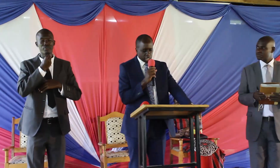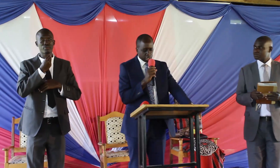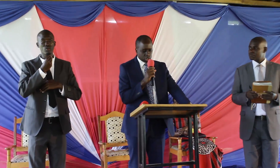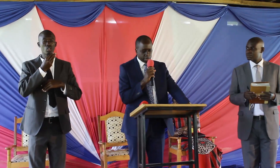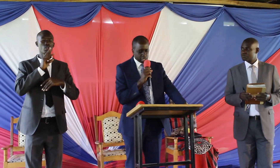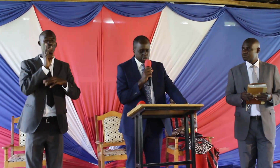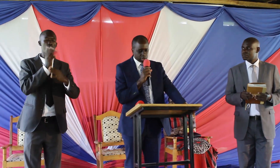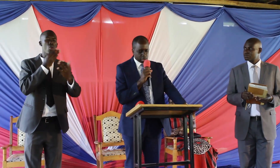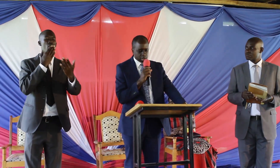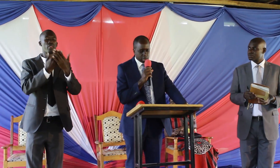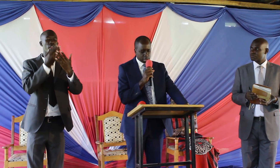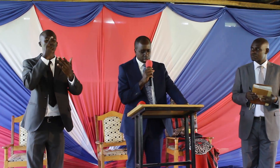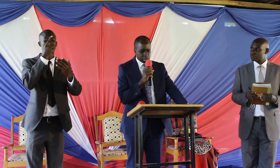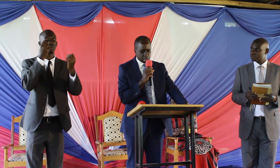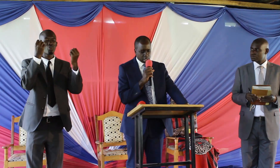we thank you so much for